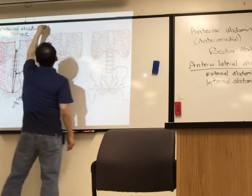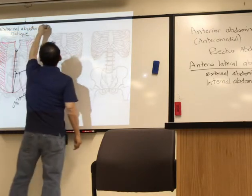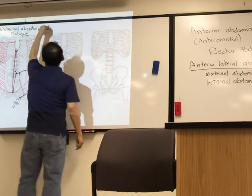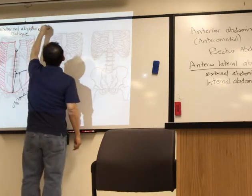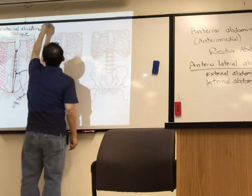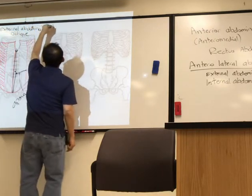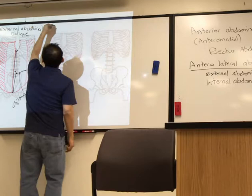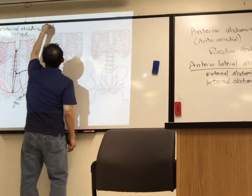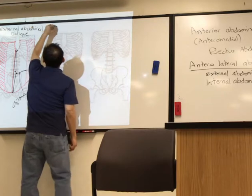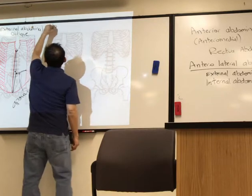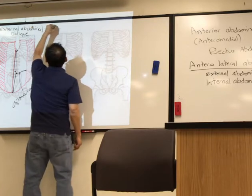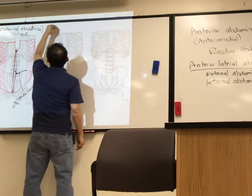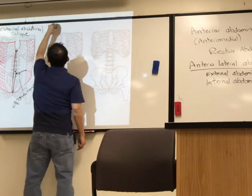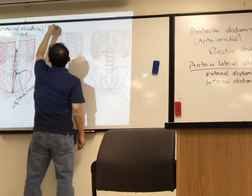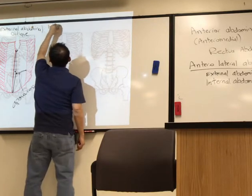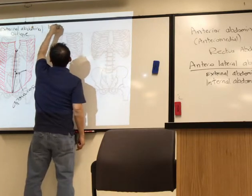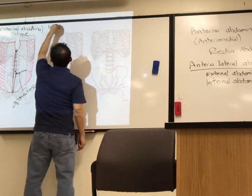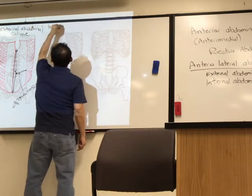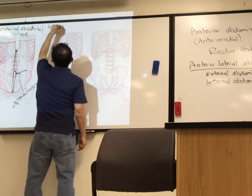Internal.